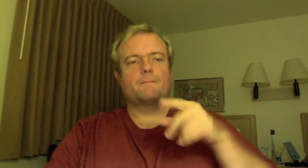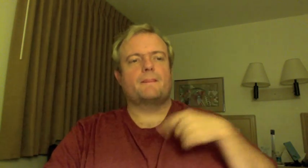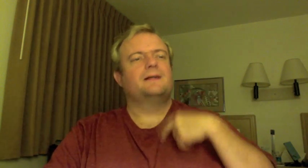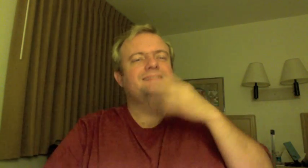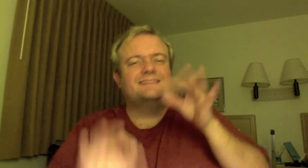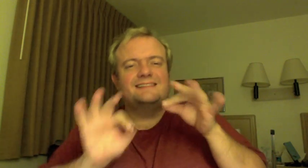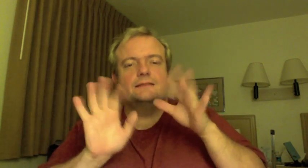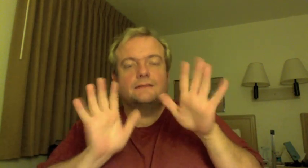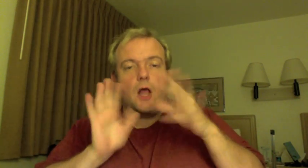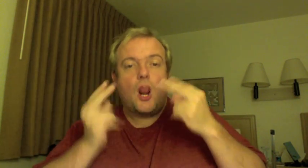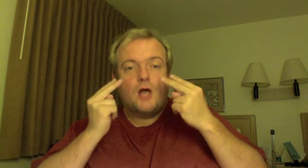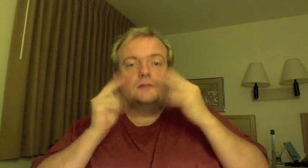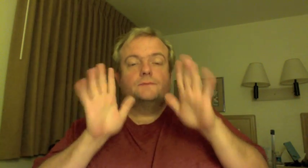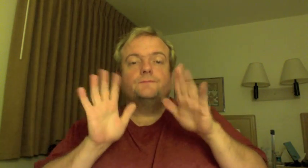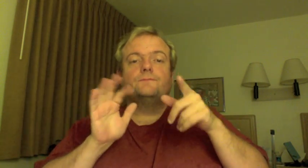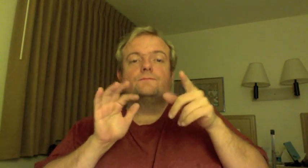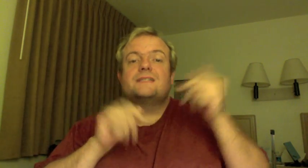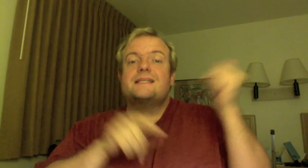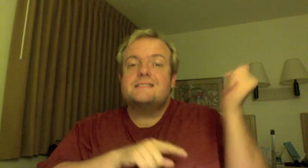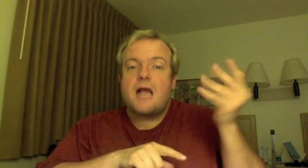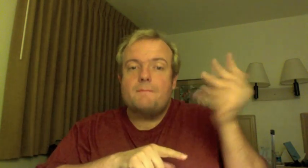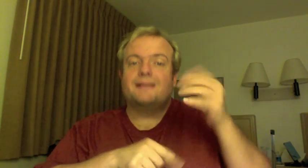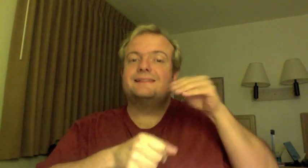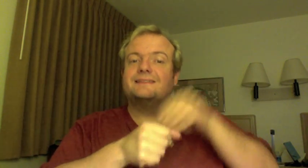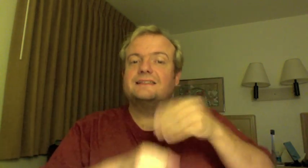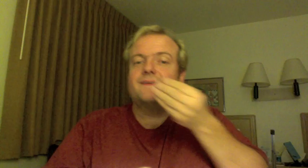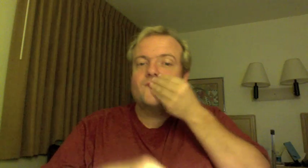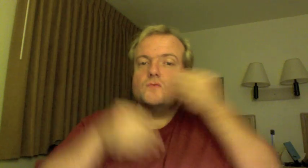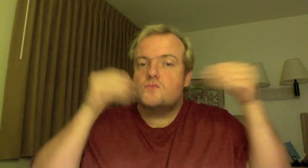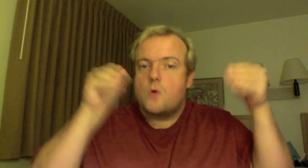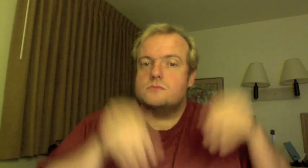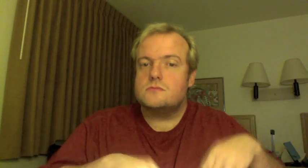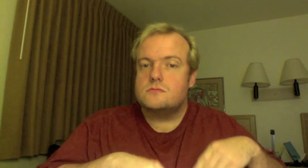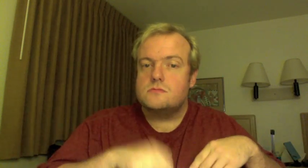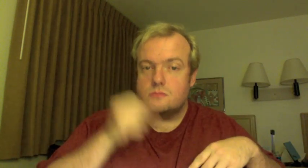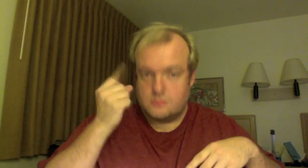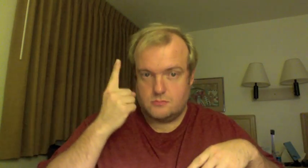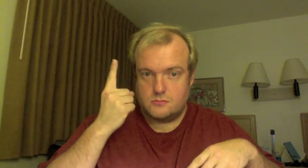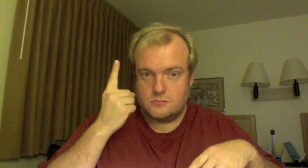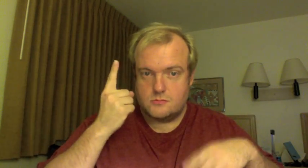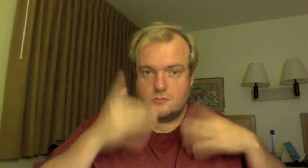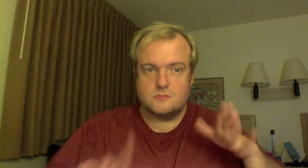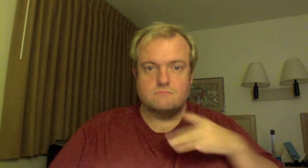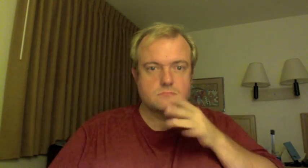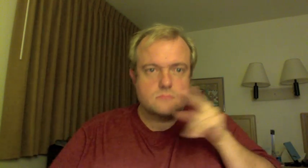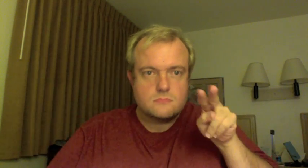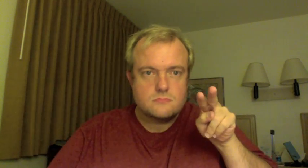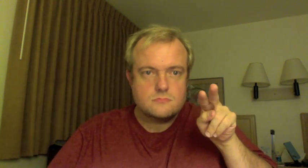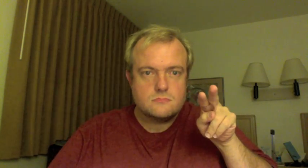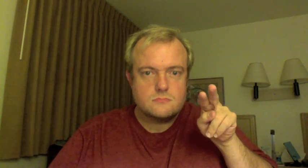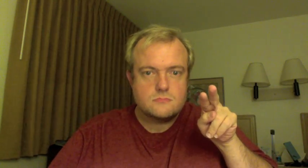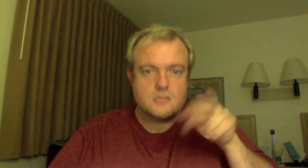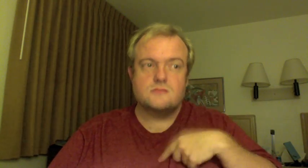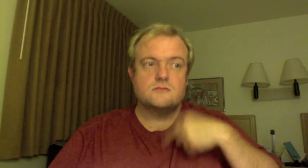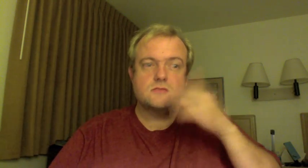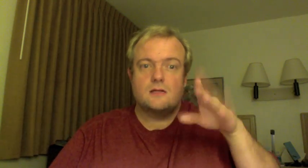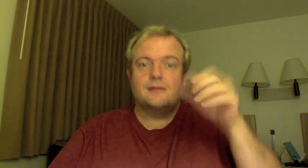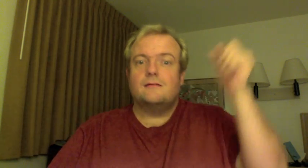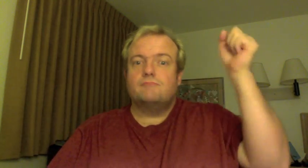for the codes for Beijing. The Bird's Nest can wobble quite happily, and the flexibility of the steel will allow that to happen without